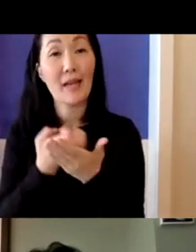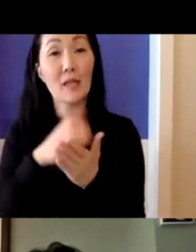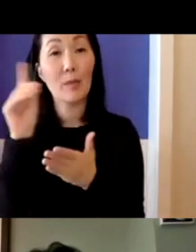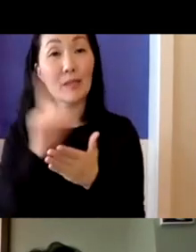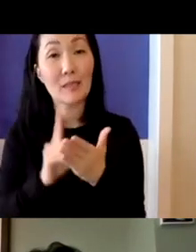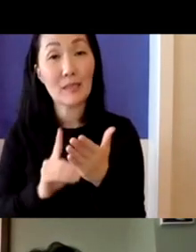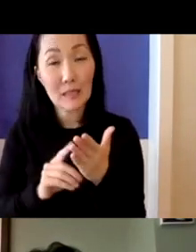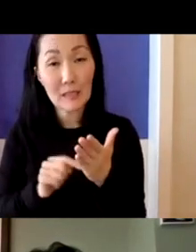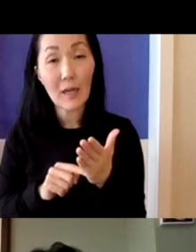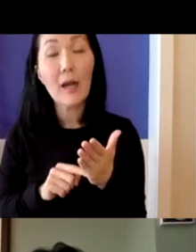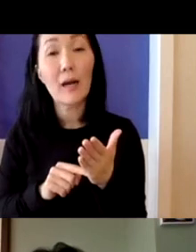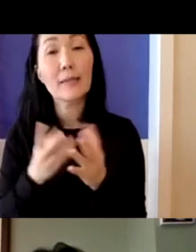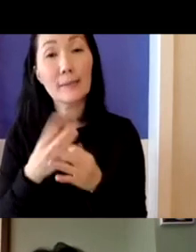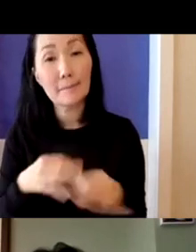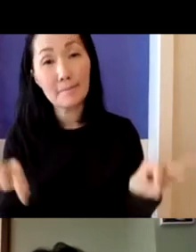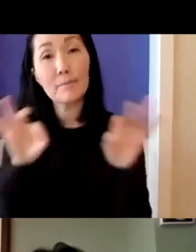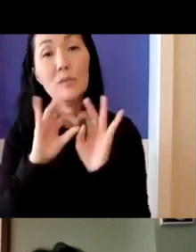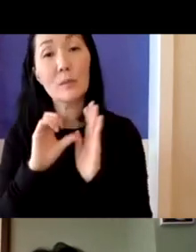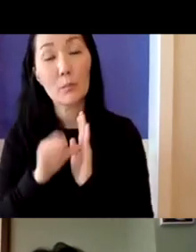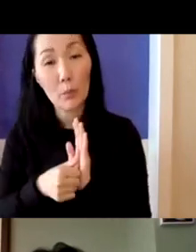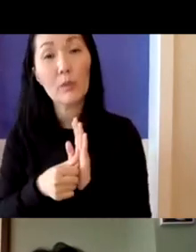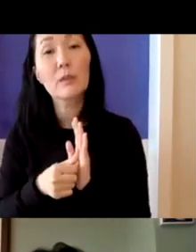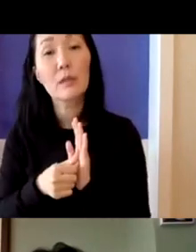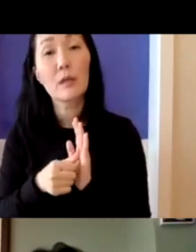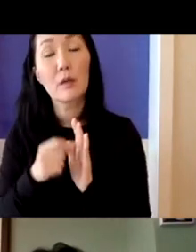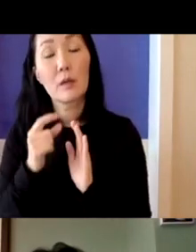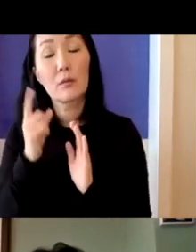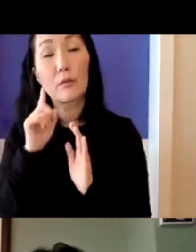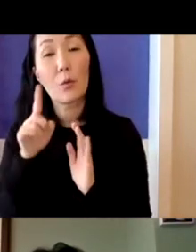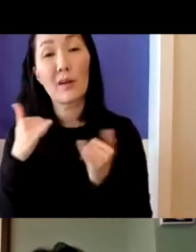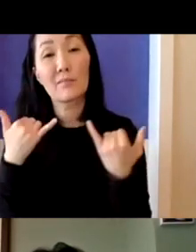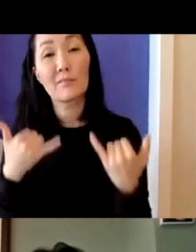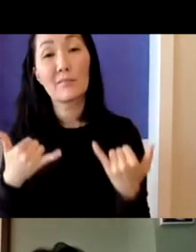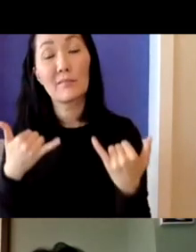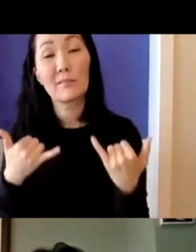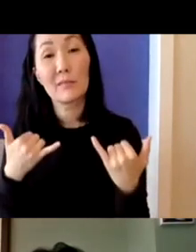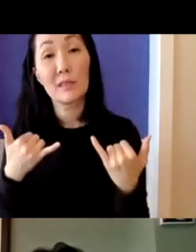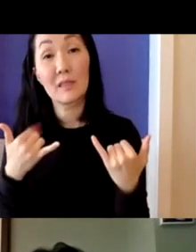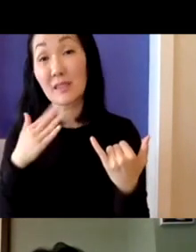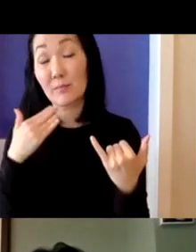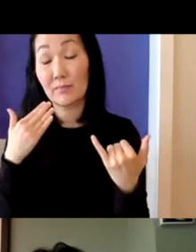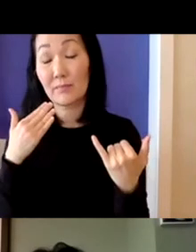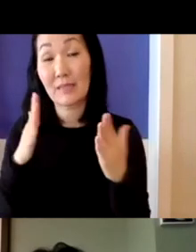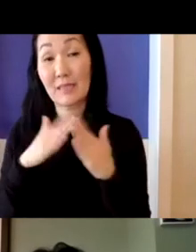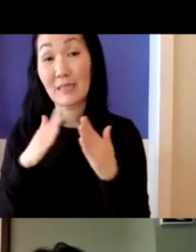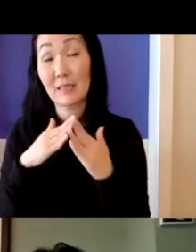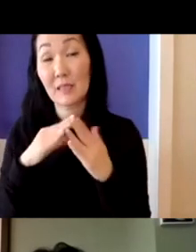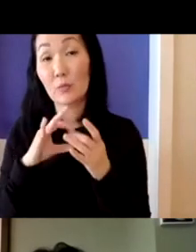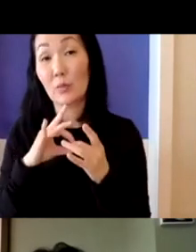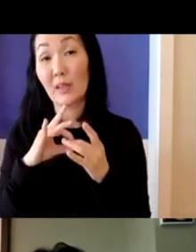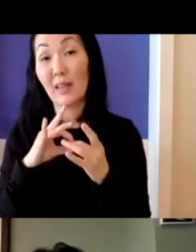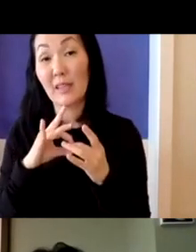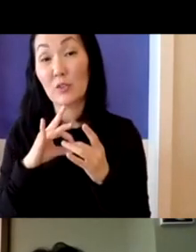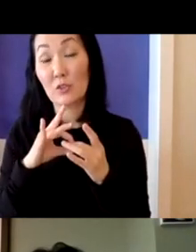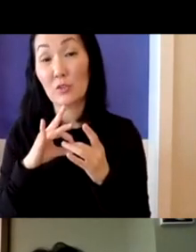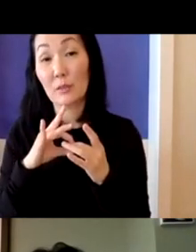is essential within this existing current city's relationship to be able to